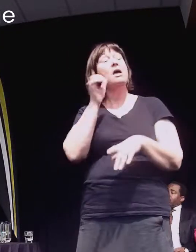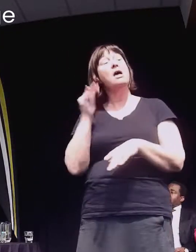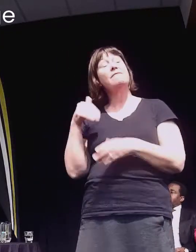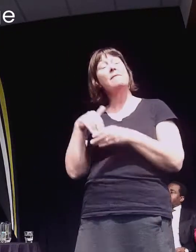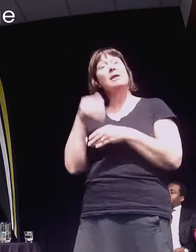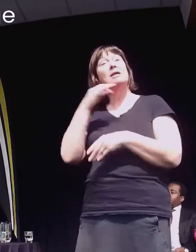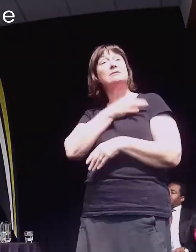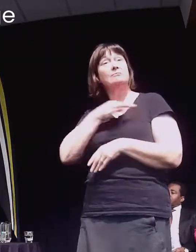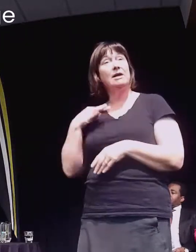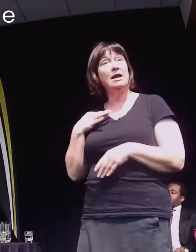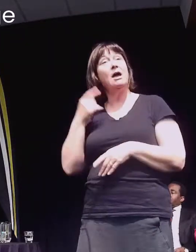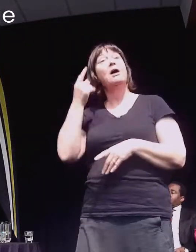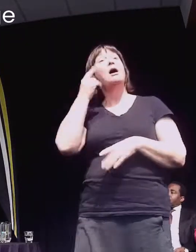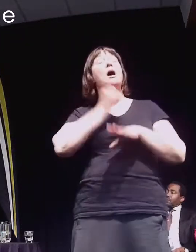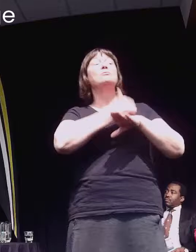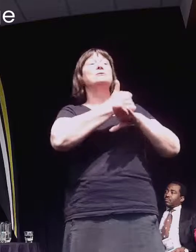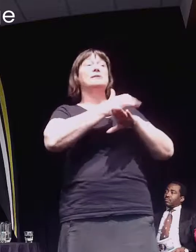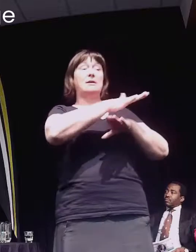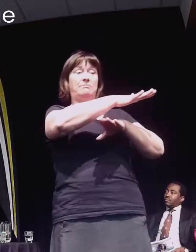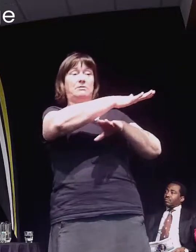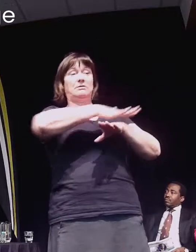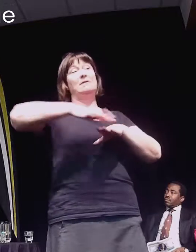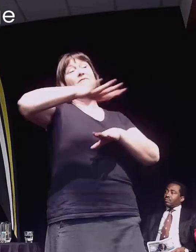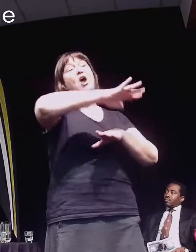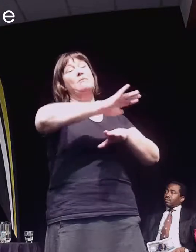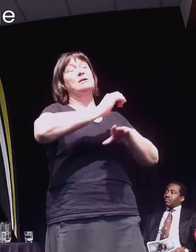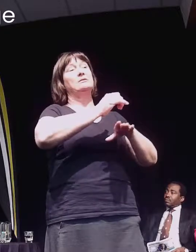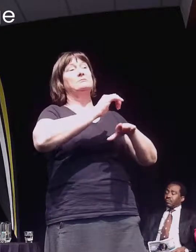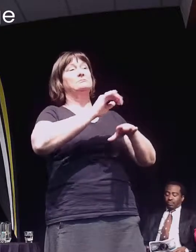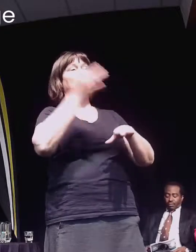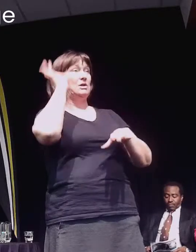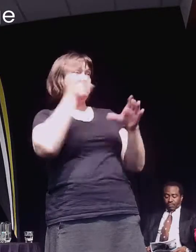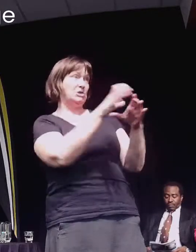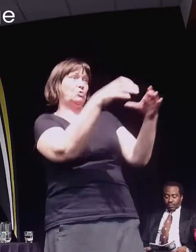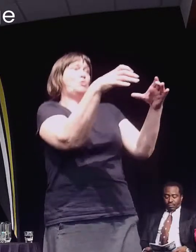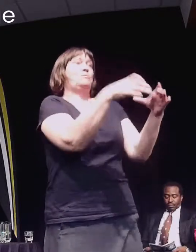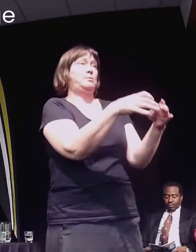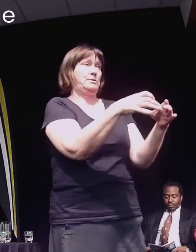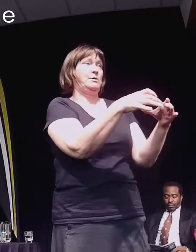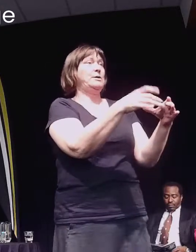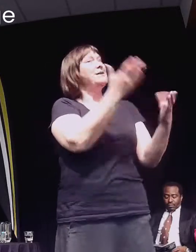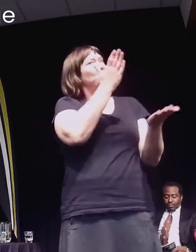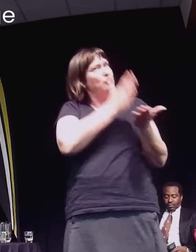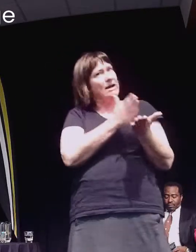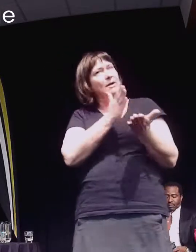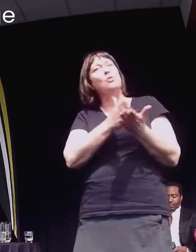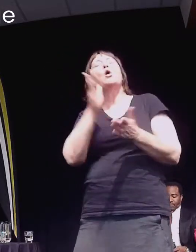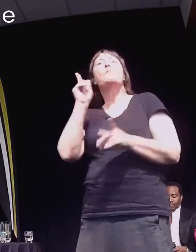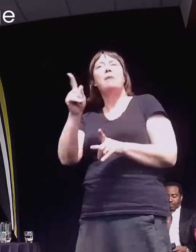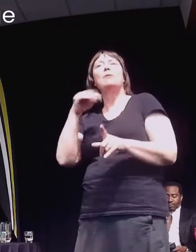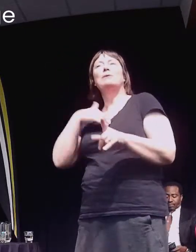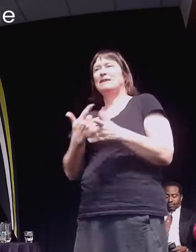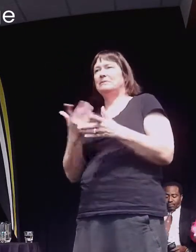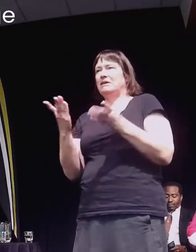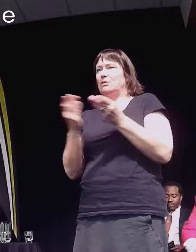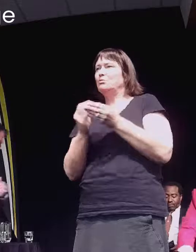a real focus on this issue, because it is real, but we need to take everybody with us in an affordable way. Thank